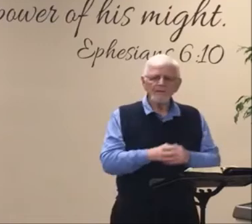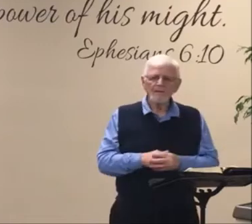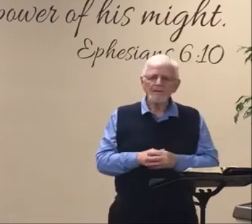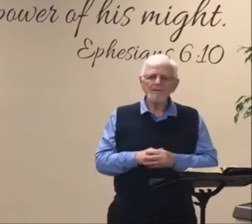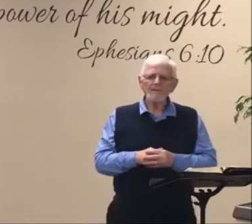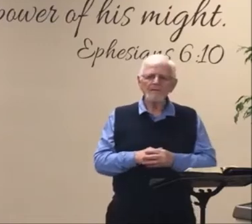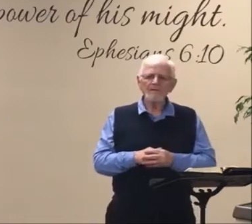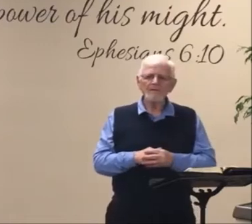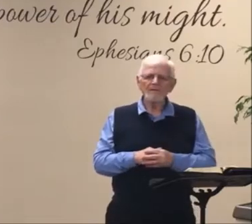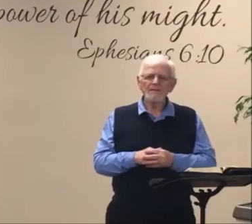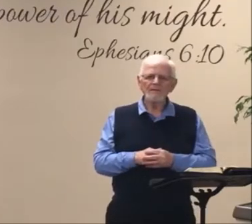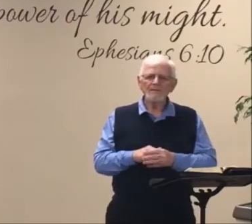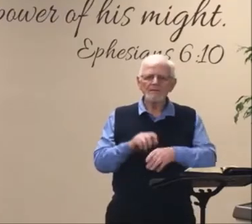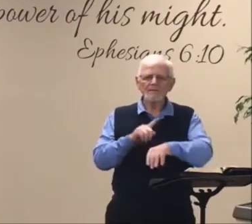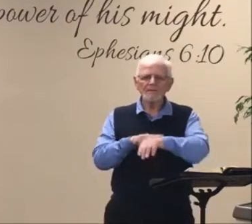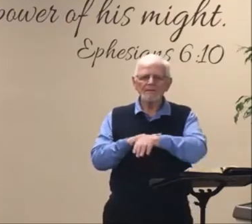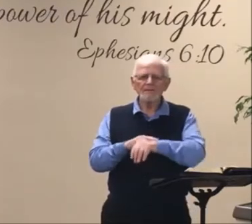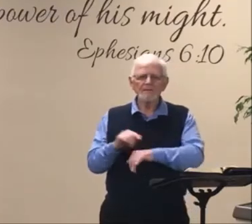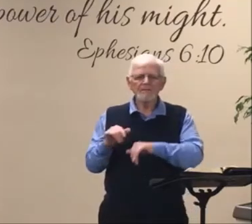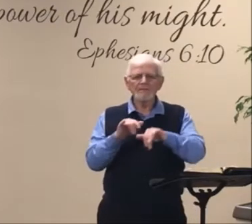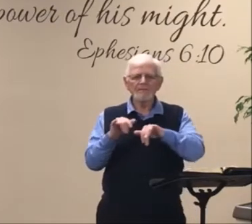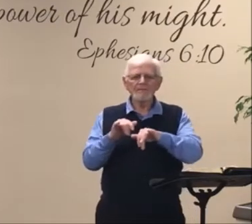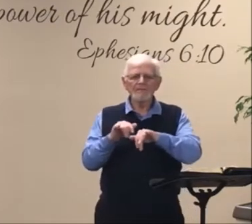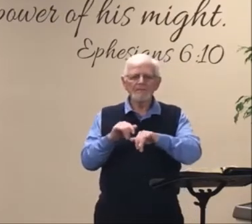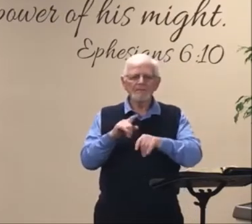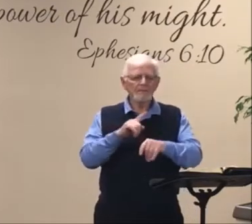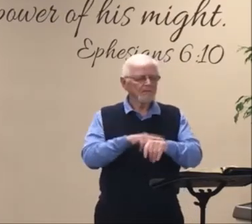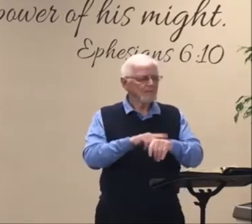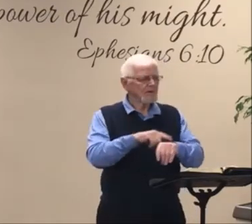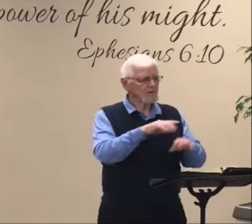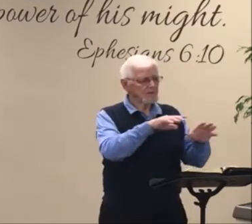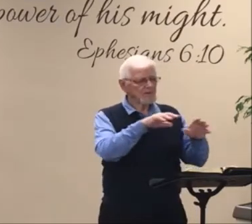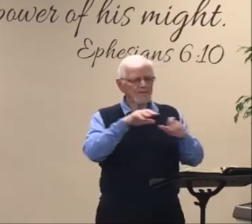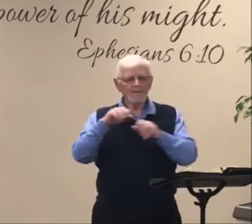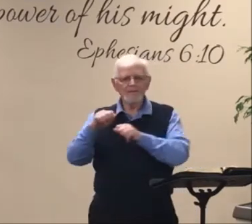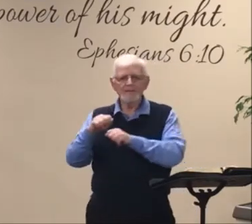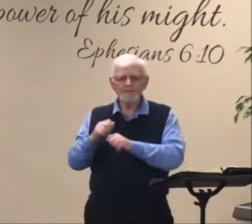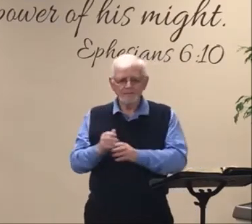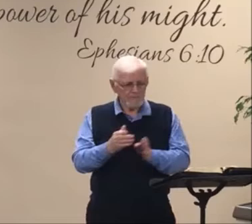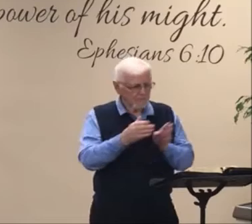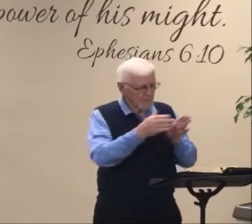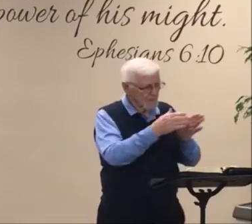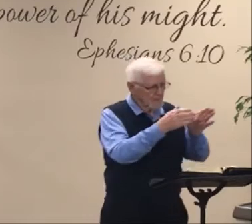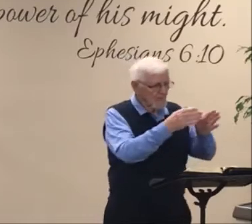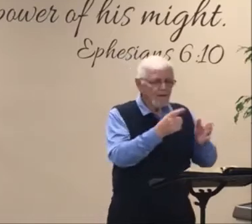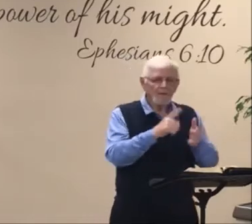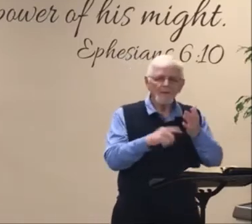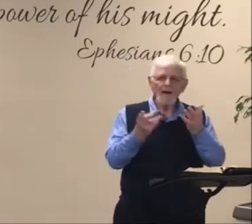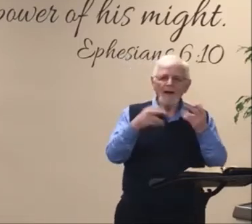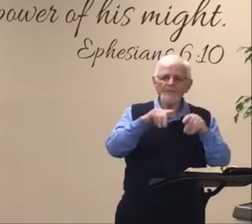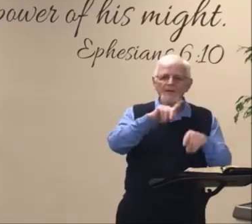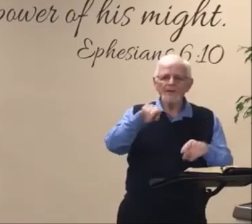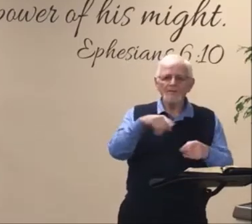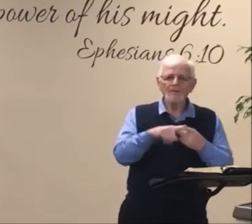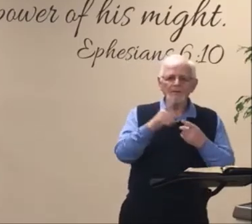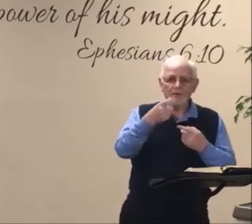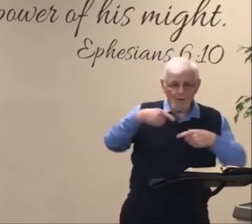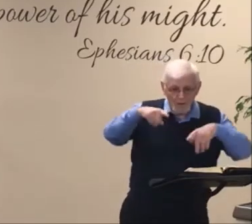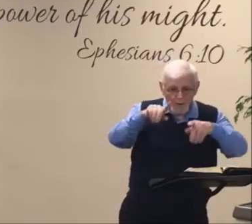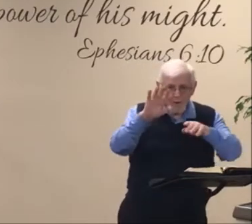At a minimum, the same amount of time it took you to leave the trail. And so the title of this message is, What Happens When You Go Your Own